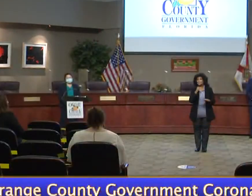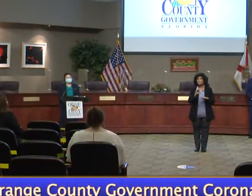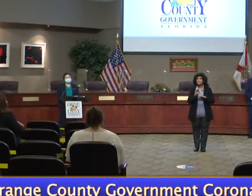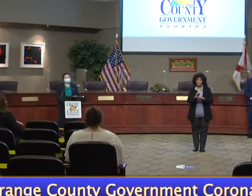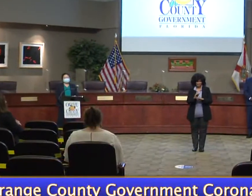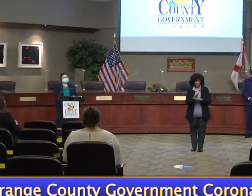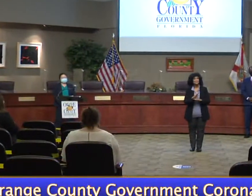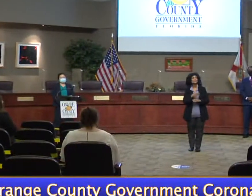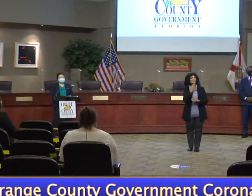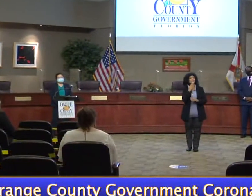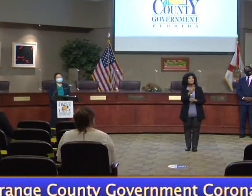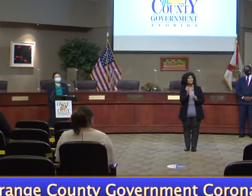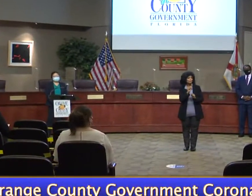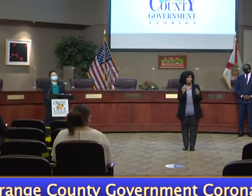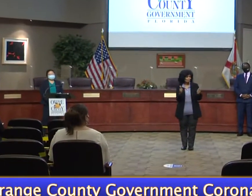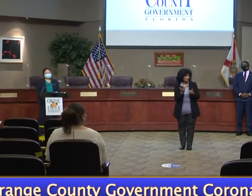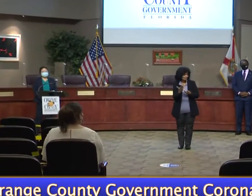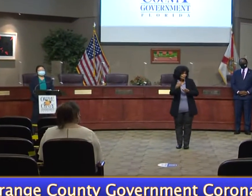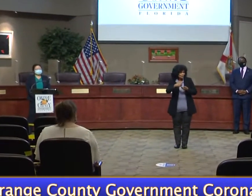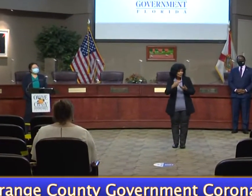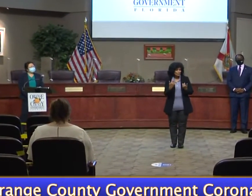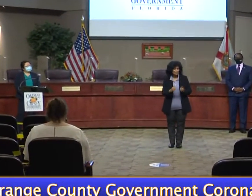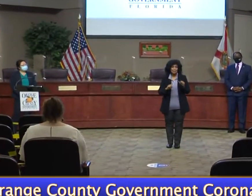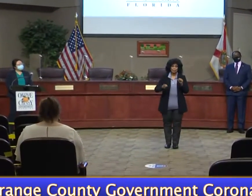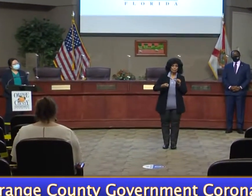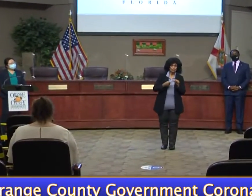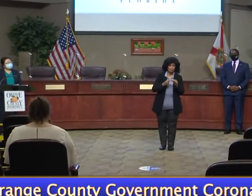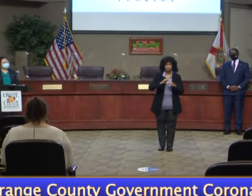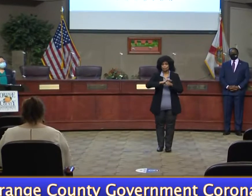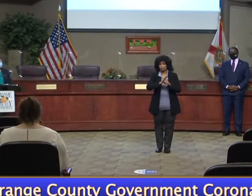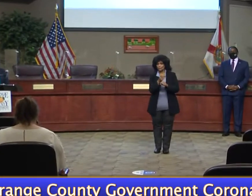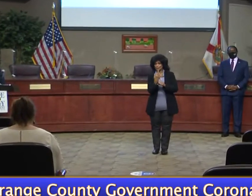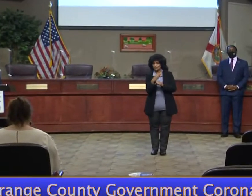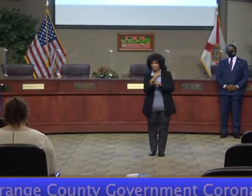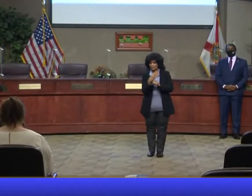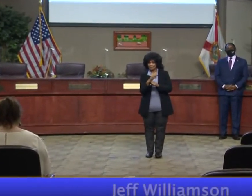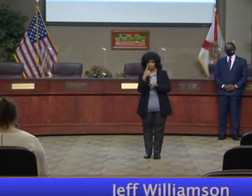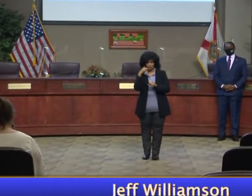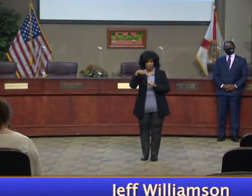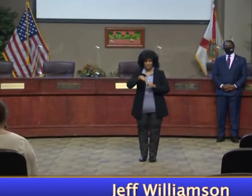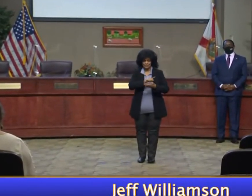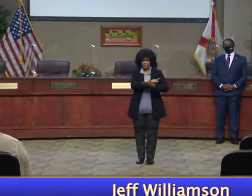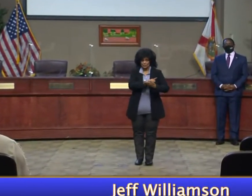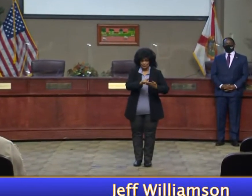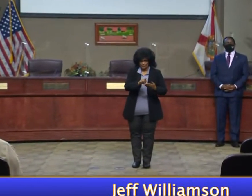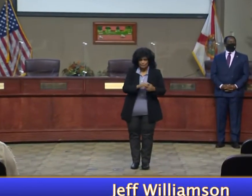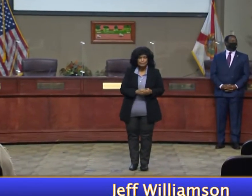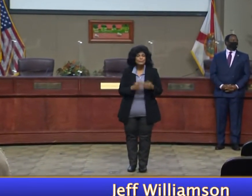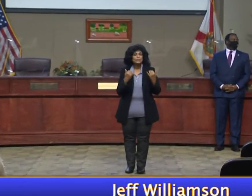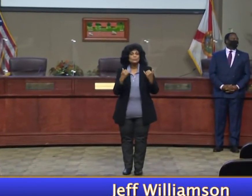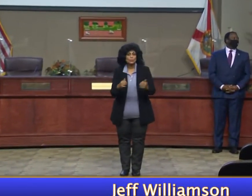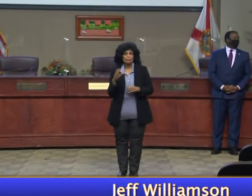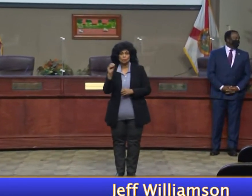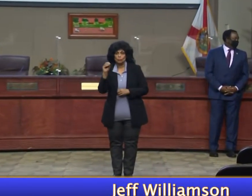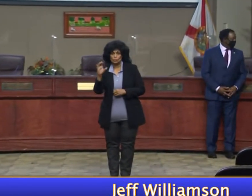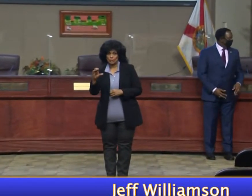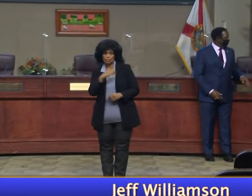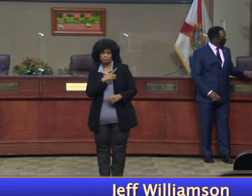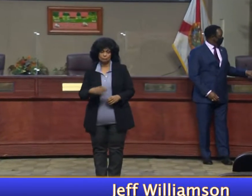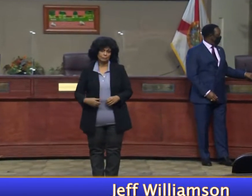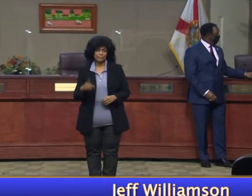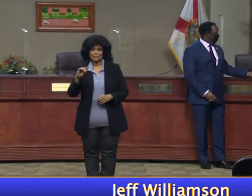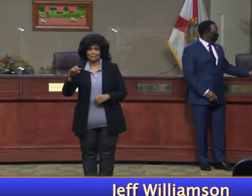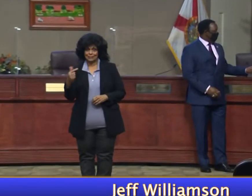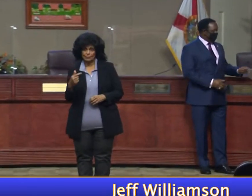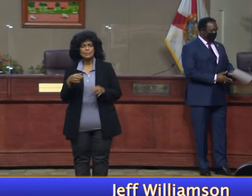Good afternoon, and thanks so much for joining us for this, our first COVID-19 press briefing of the week. Today, Orange County Mayor Jerry O. Demings will discuss